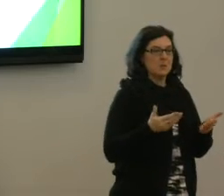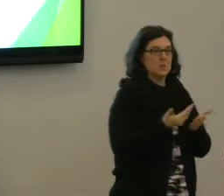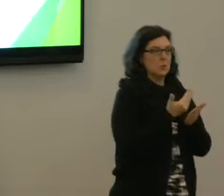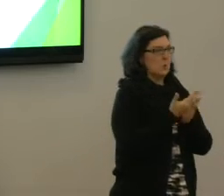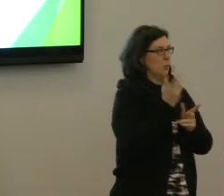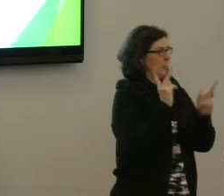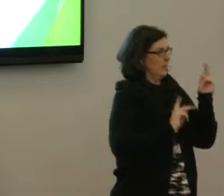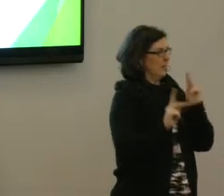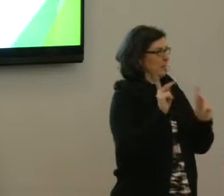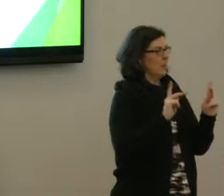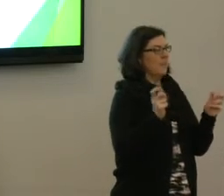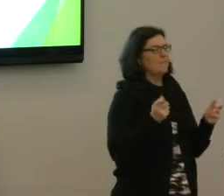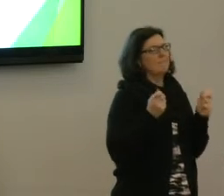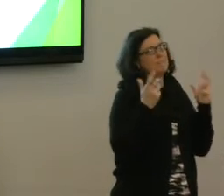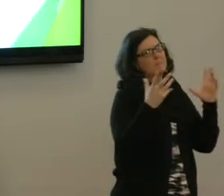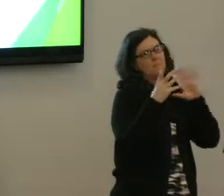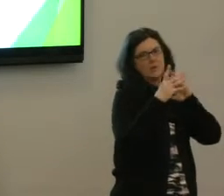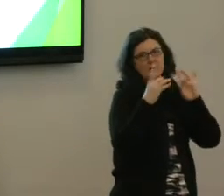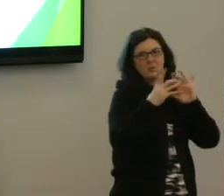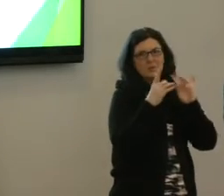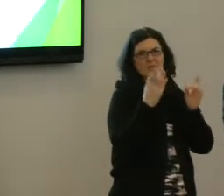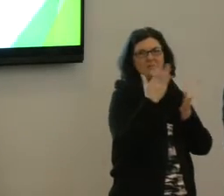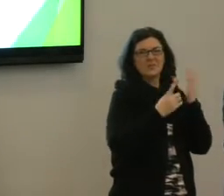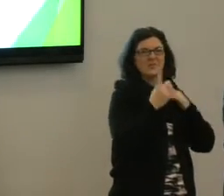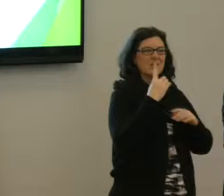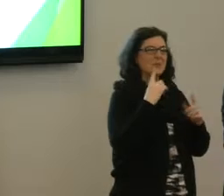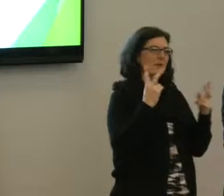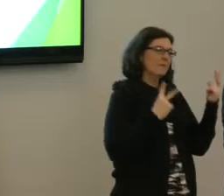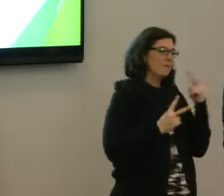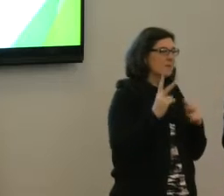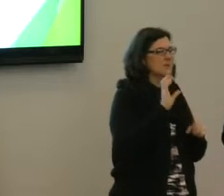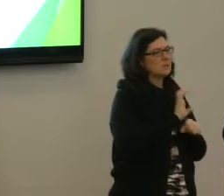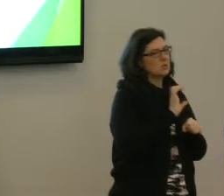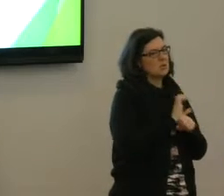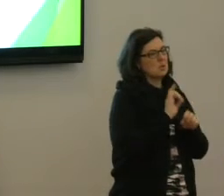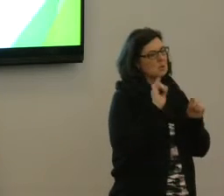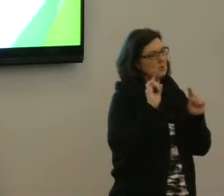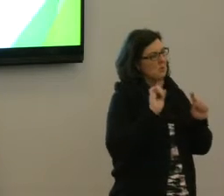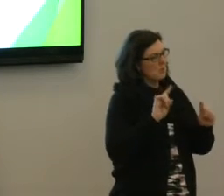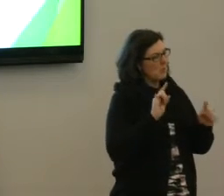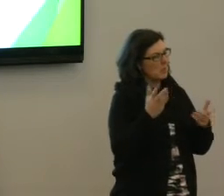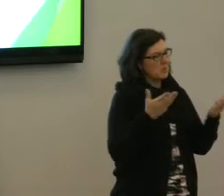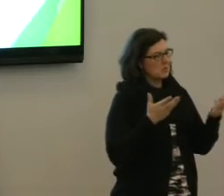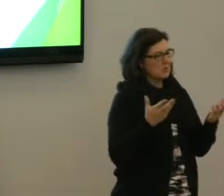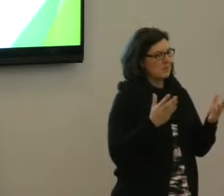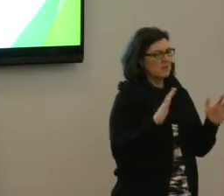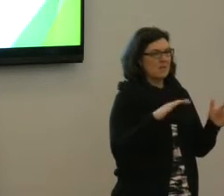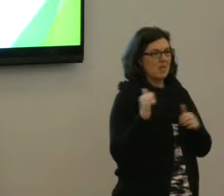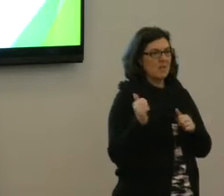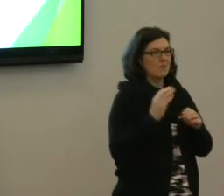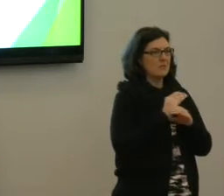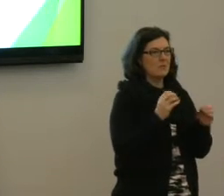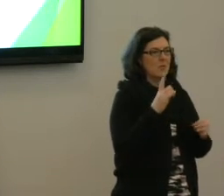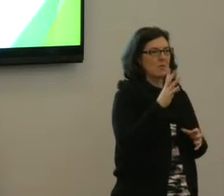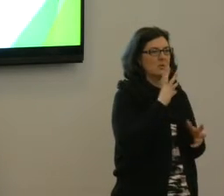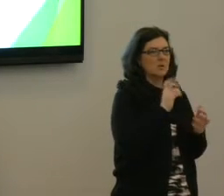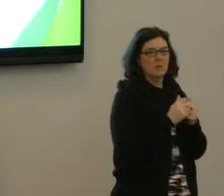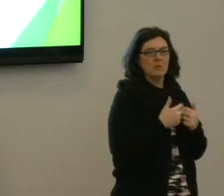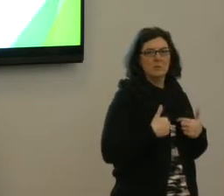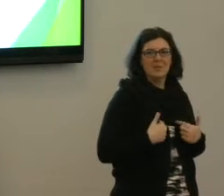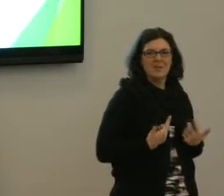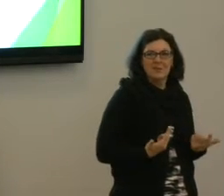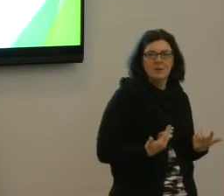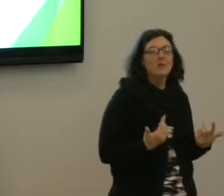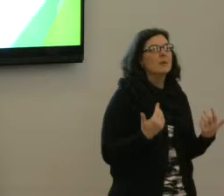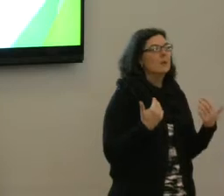because you hear too many stories these days of somebody saying, I went to visit a church, went to the service, left, nobody talked to me. And you've